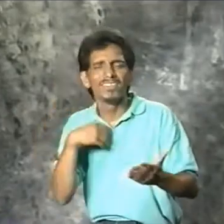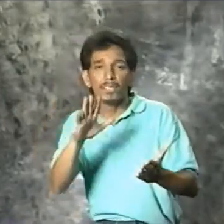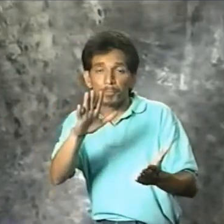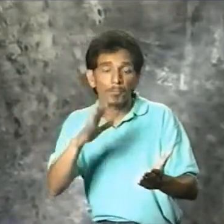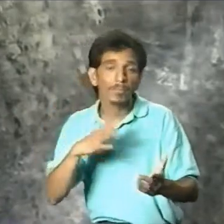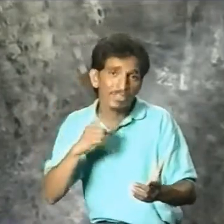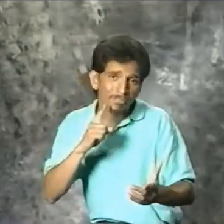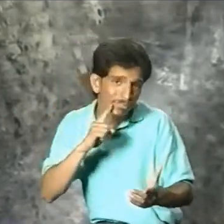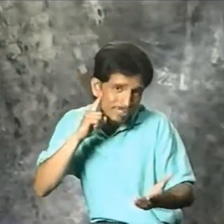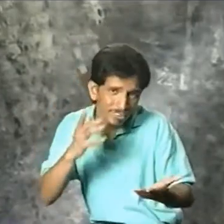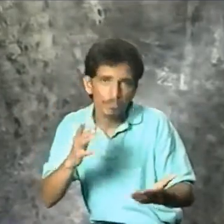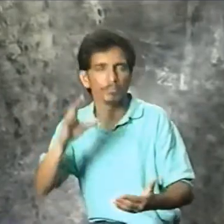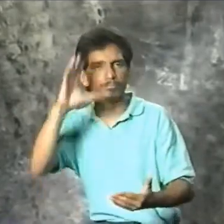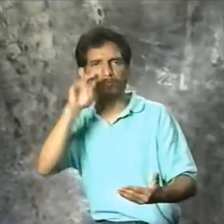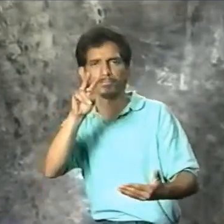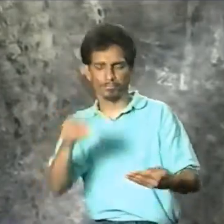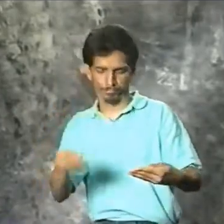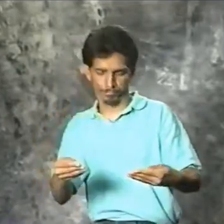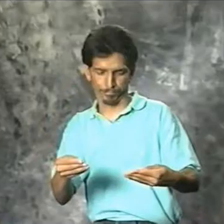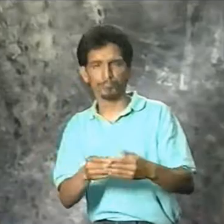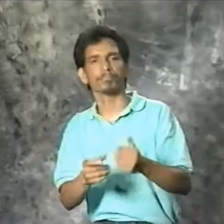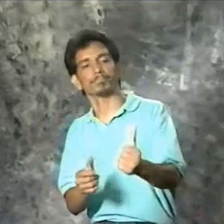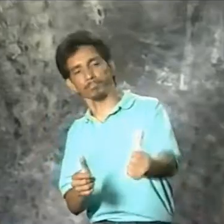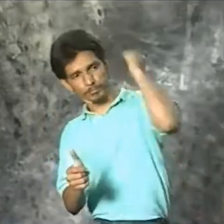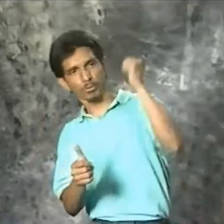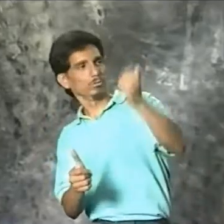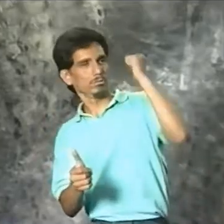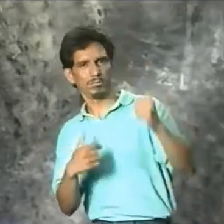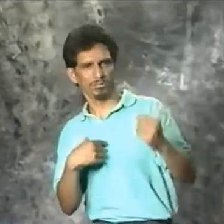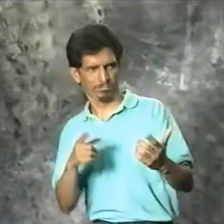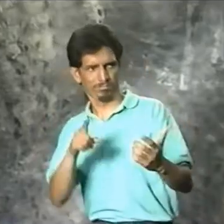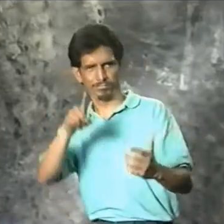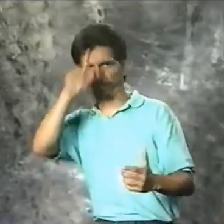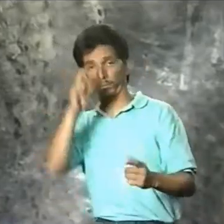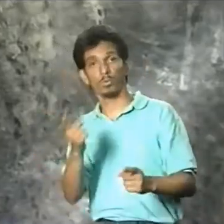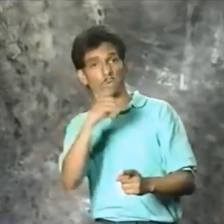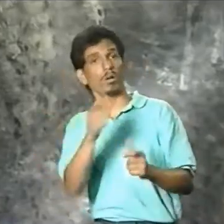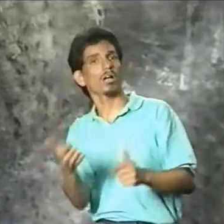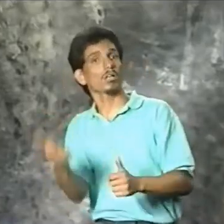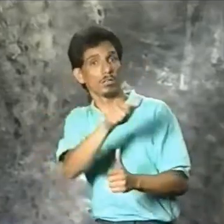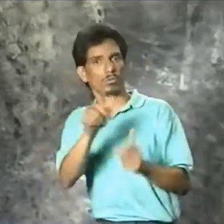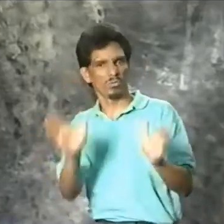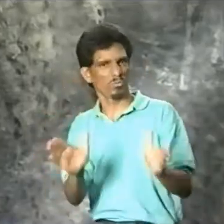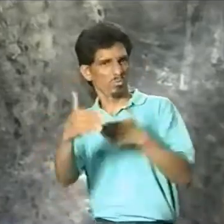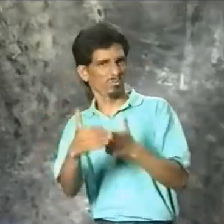paper. The man at the customs gate was very strict about it. He only wanted to